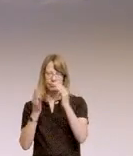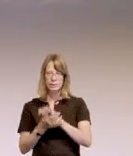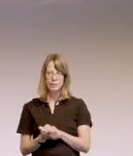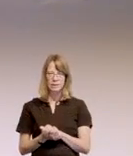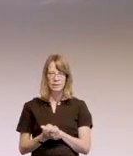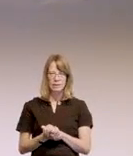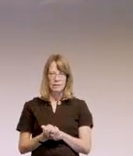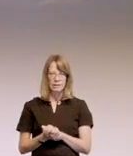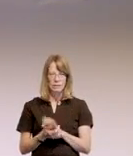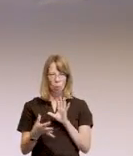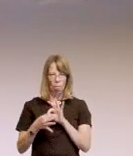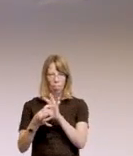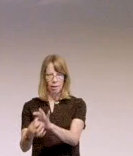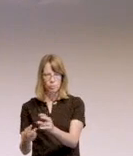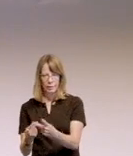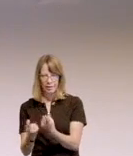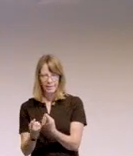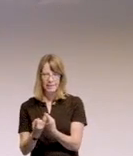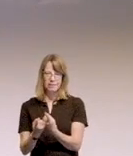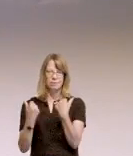to achieve a complete persona.